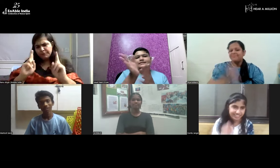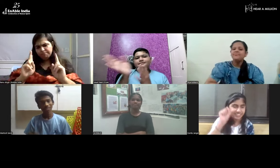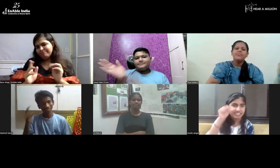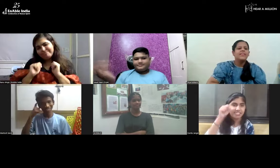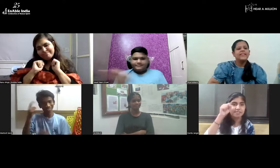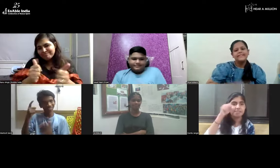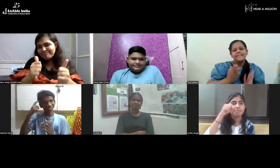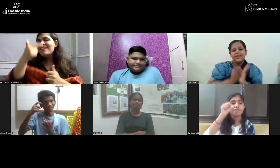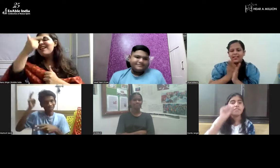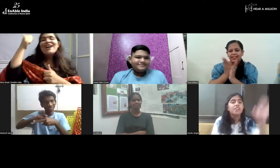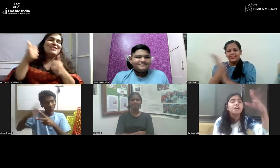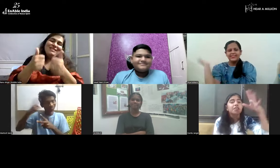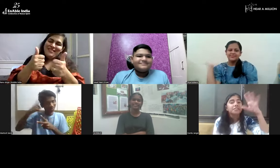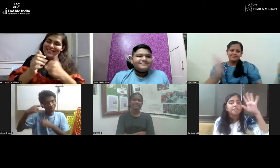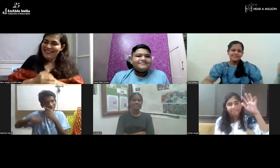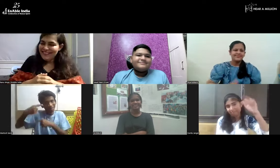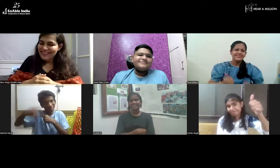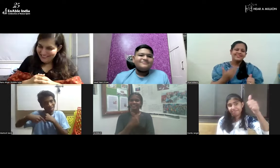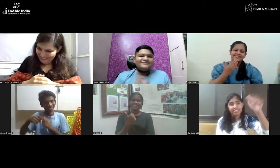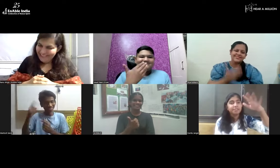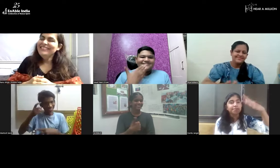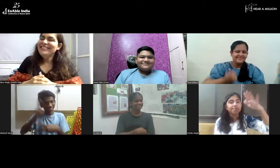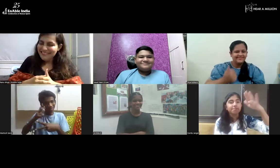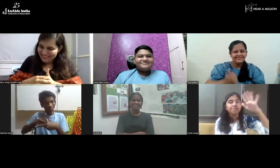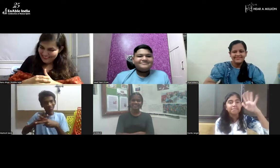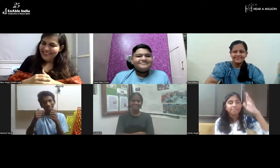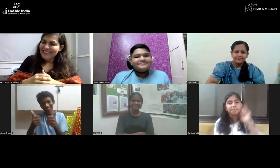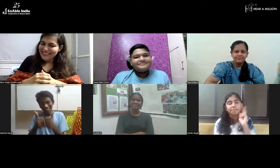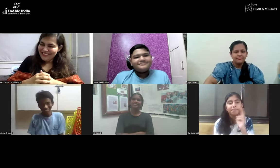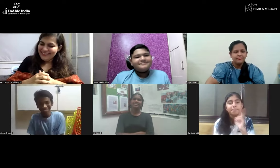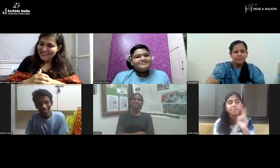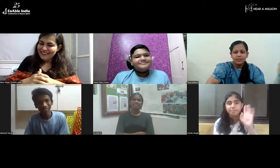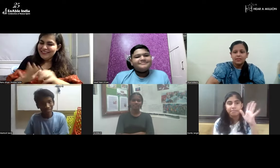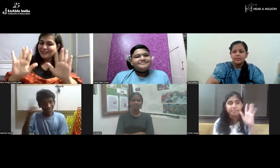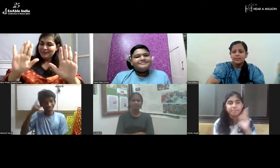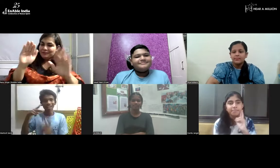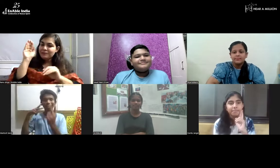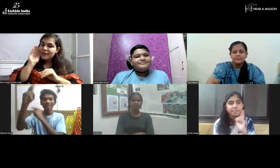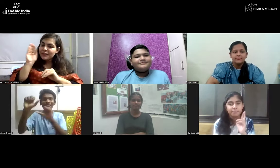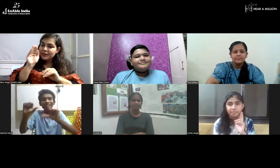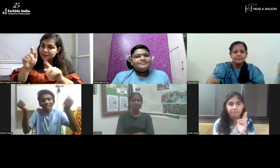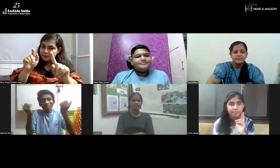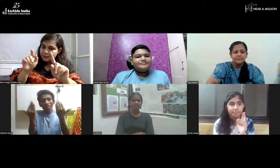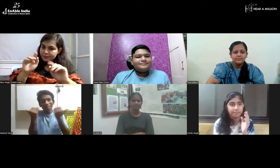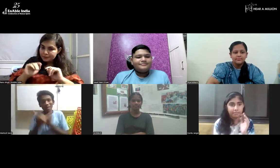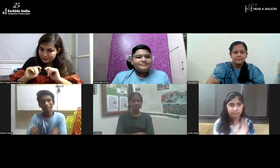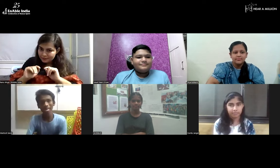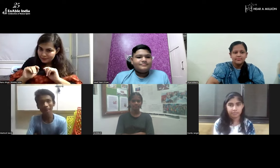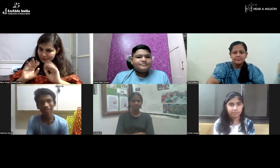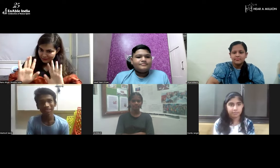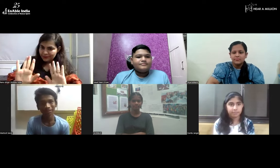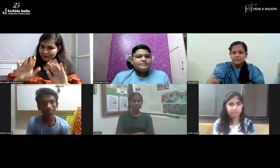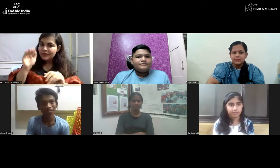that. Mantosh, Thank you. That's a good question. So my aim is to be a